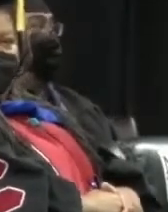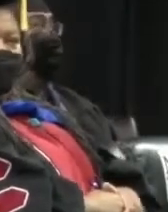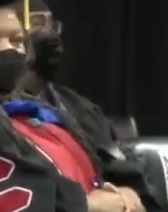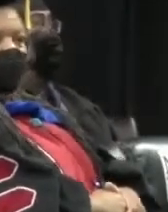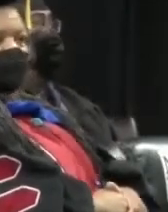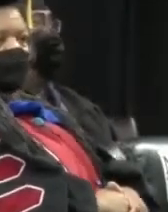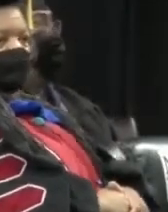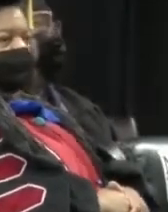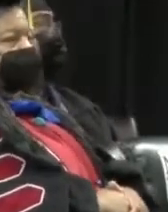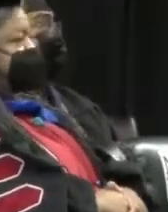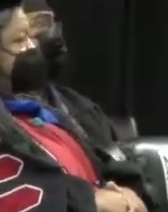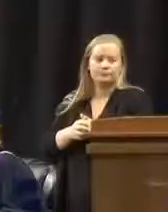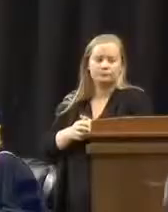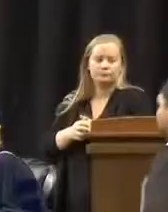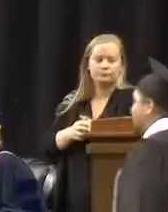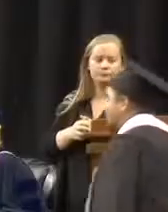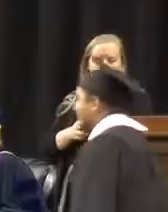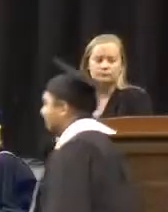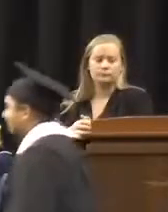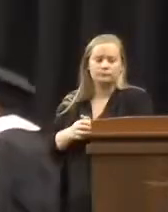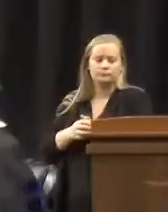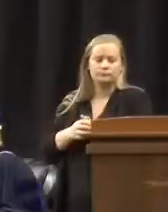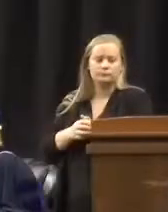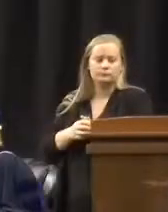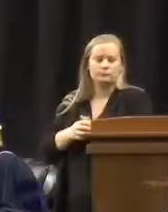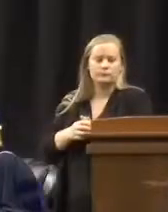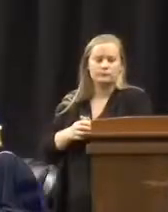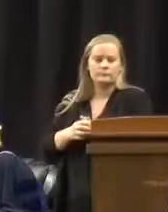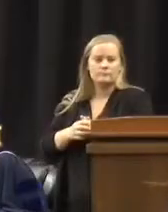Ivan Eduardo Salcedo.